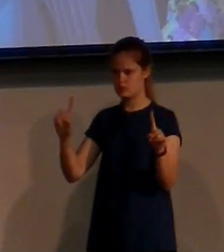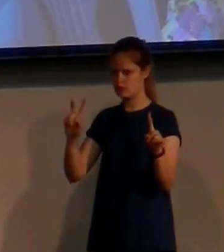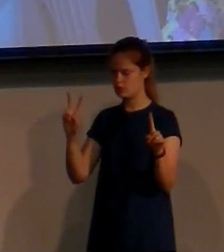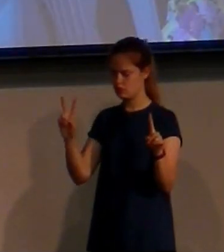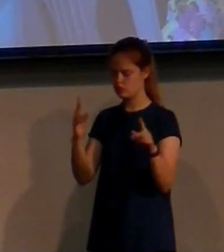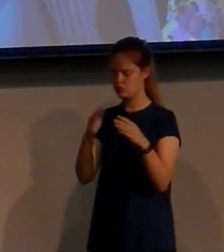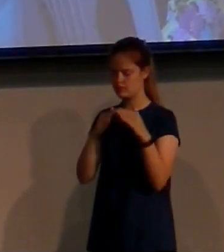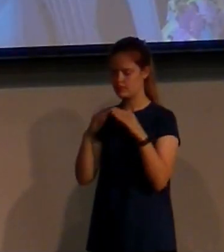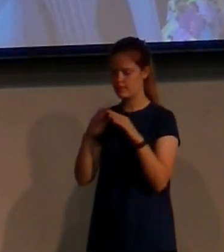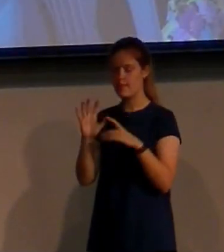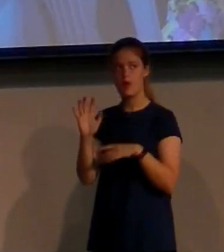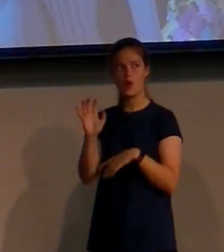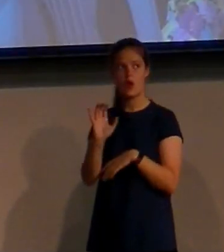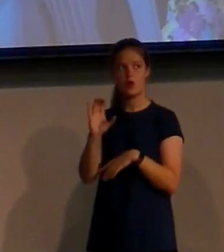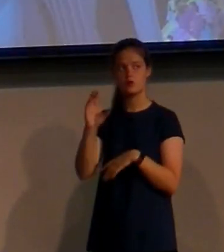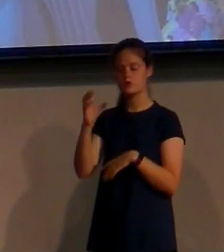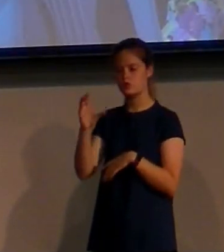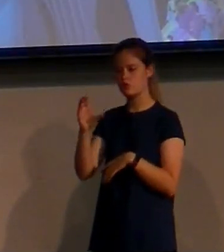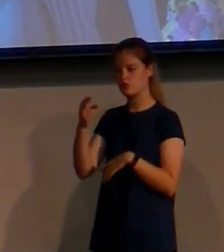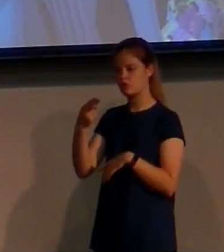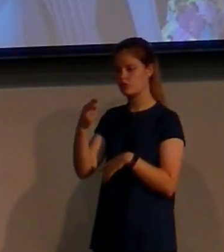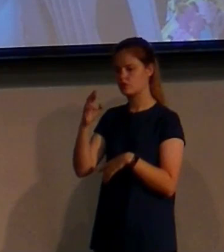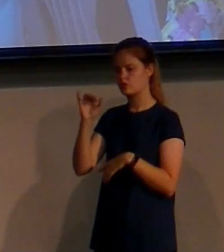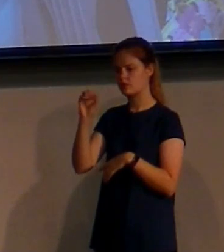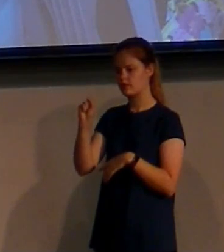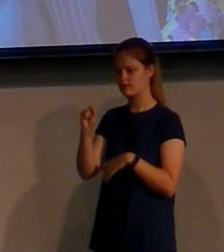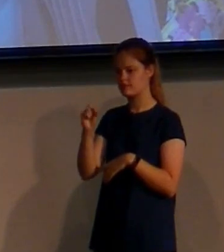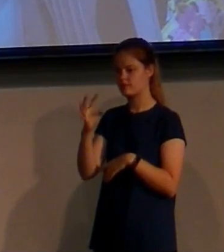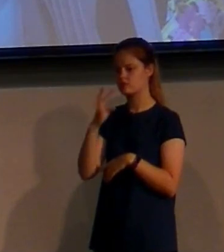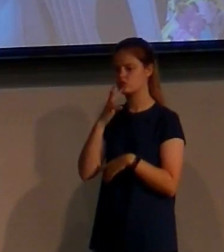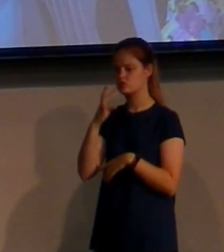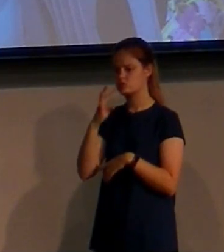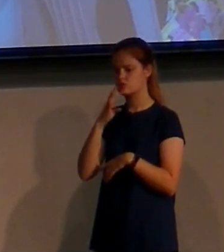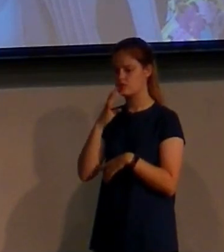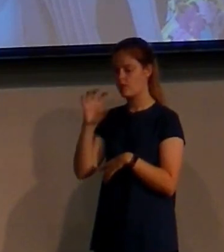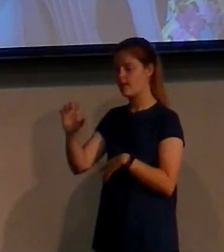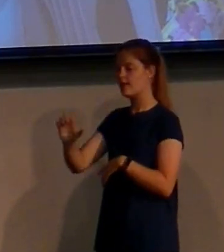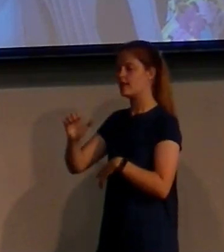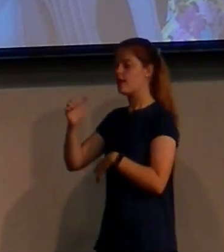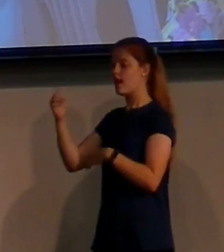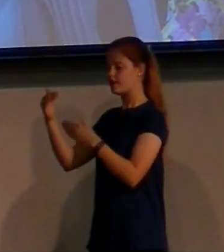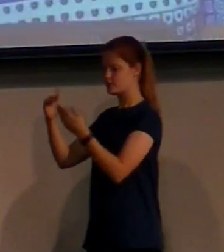And also Chris Wimfer spoke in Guayua once.